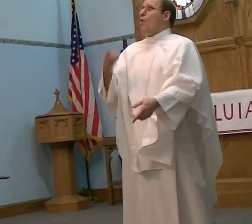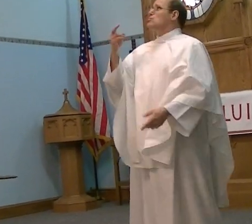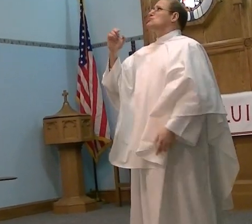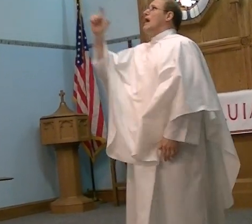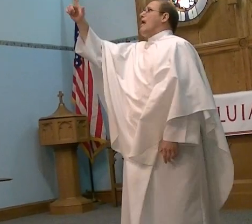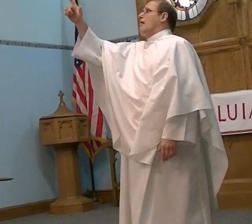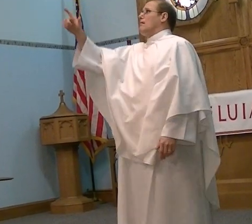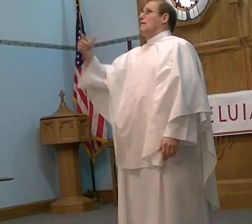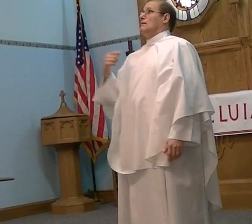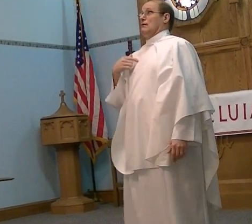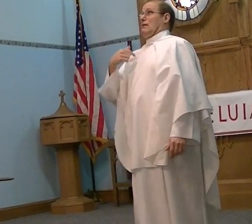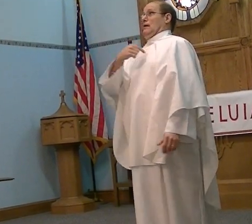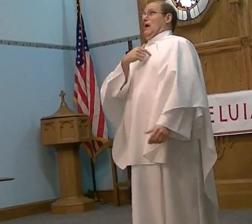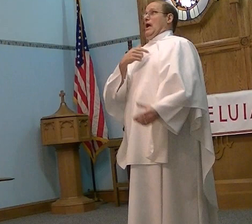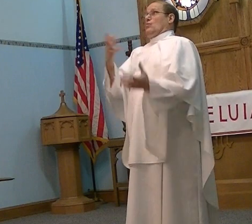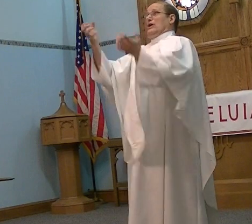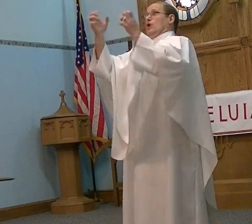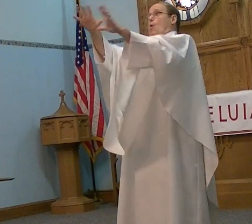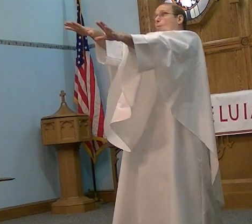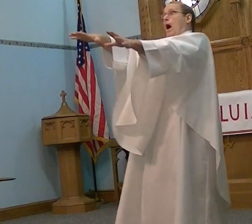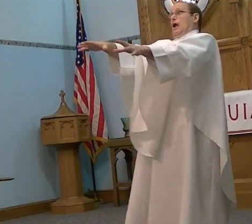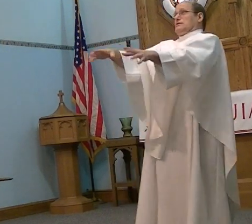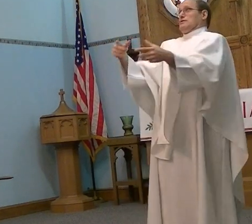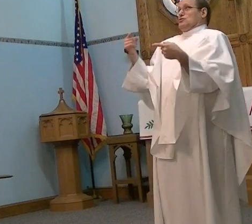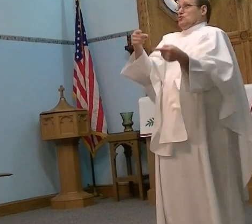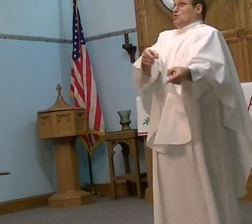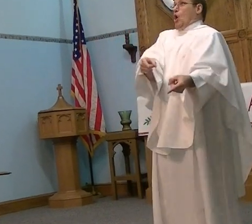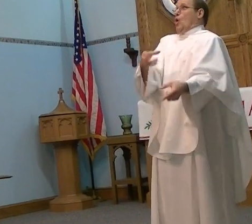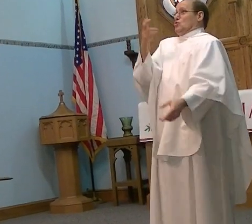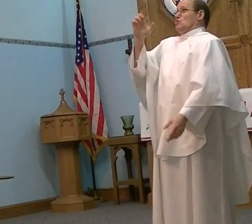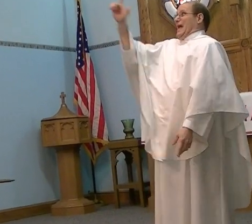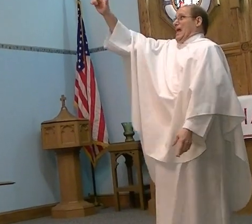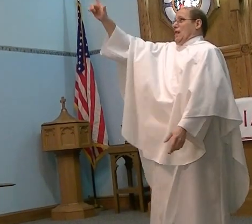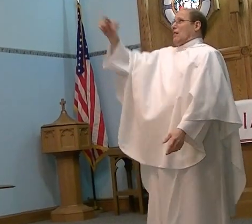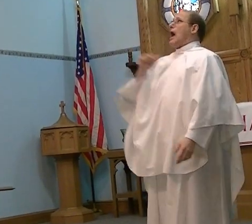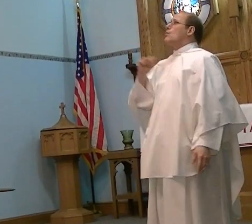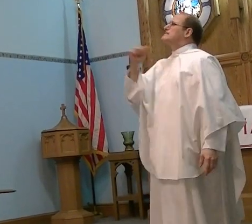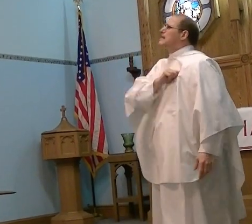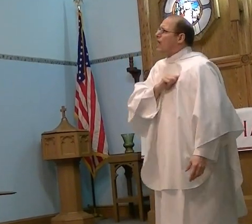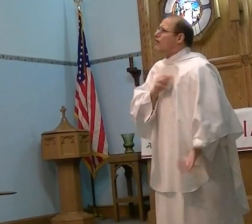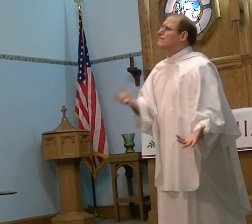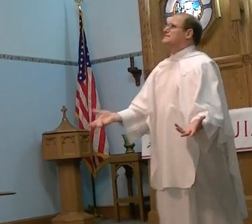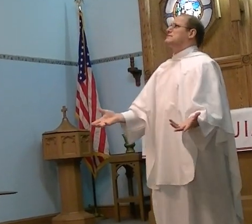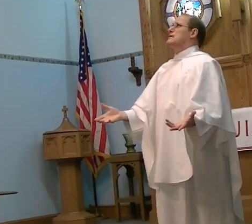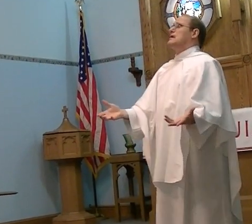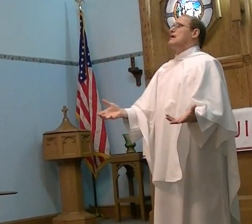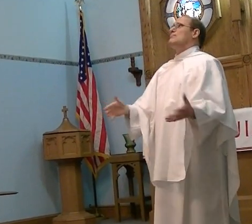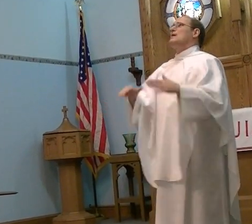to hell. And we don't want to go to hell ourselves. But